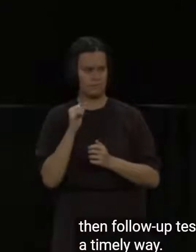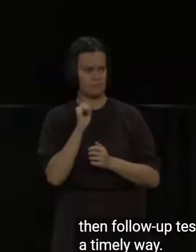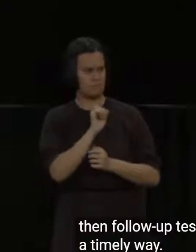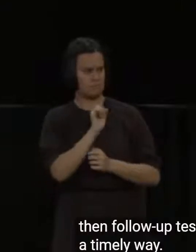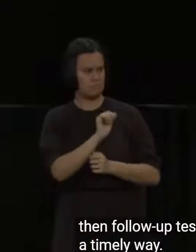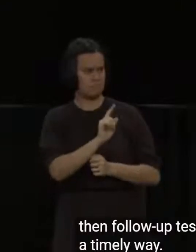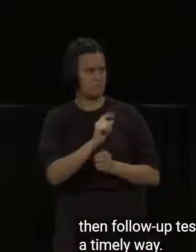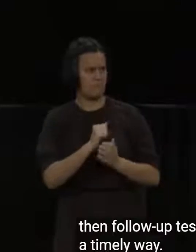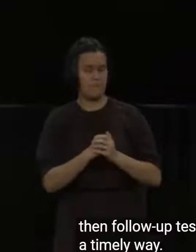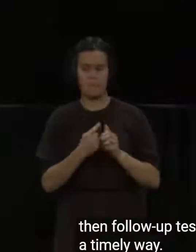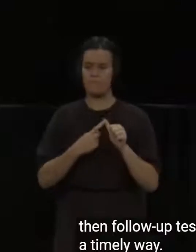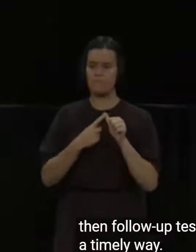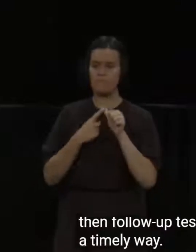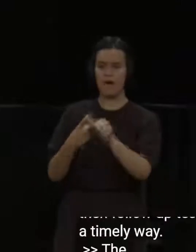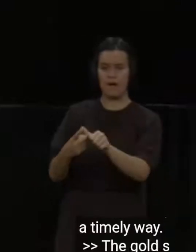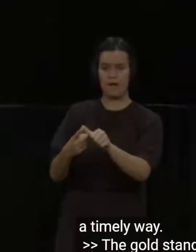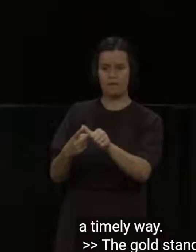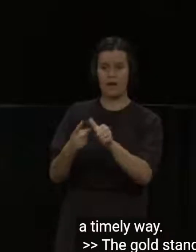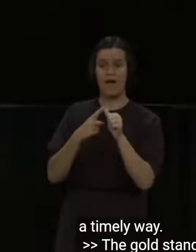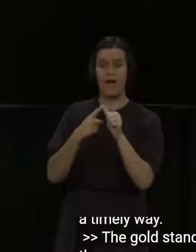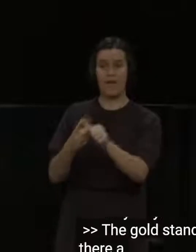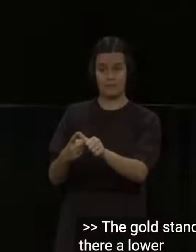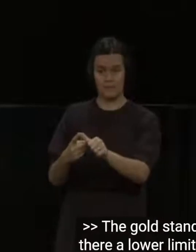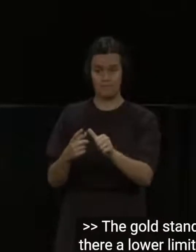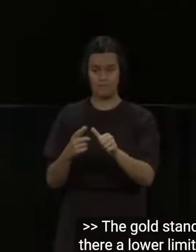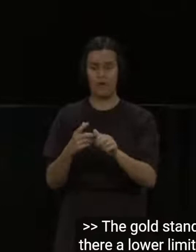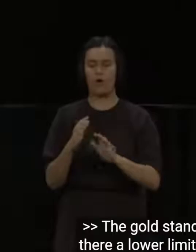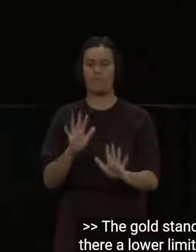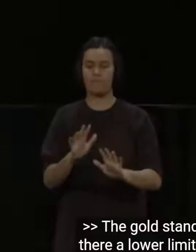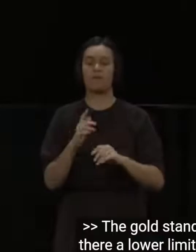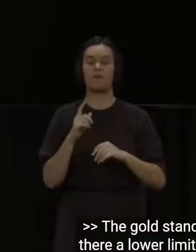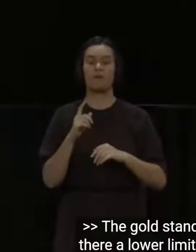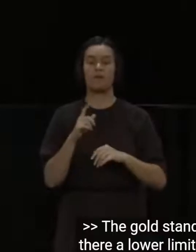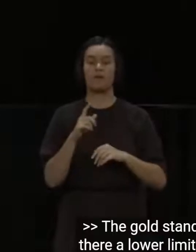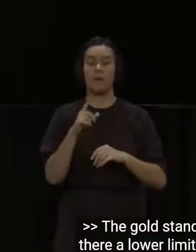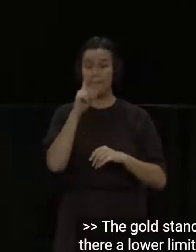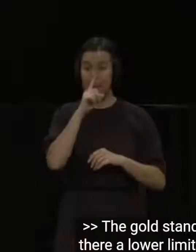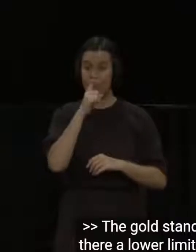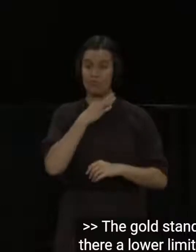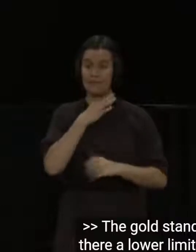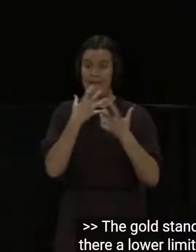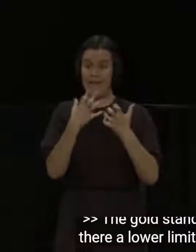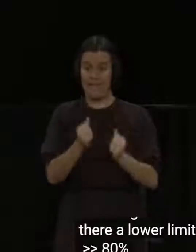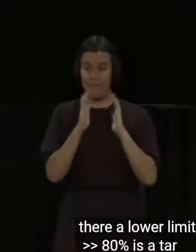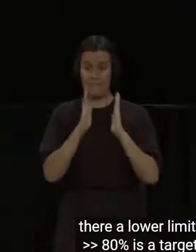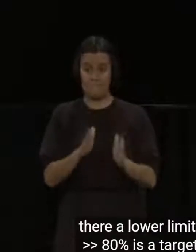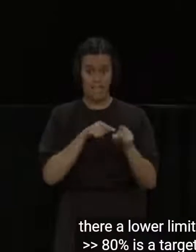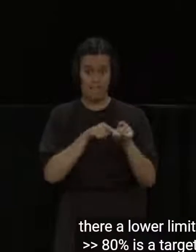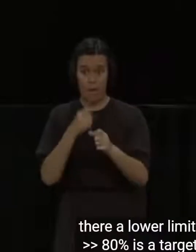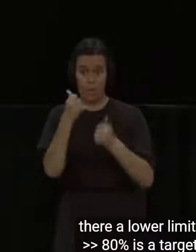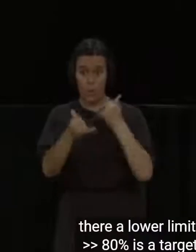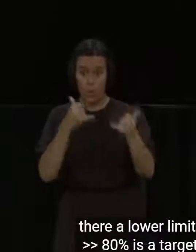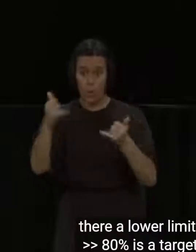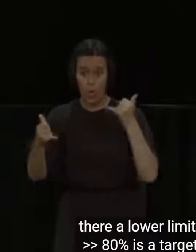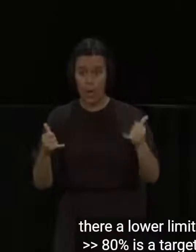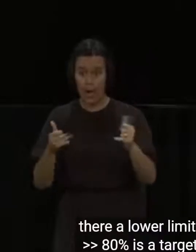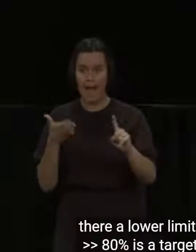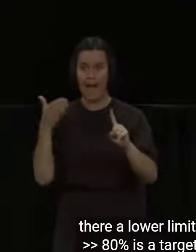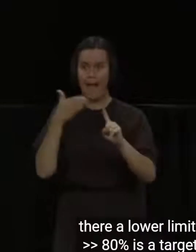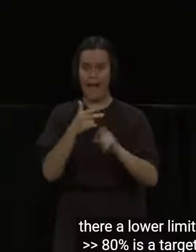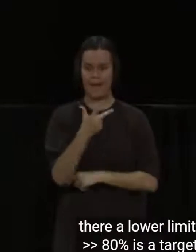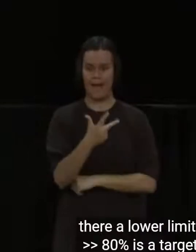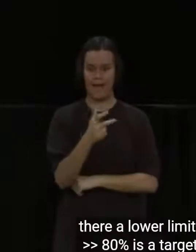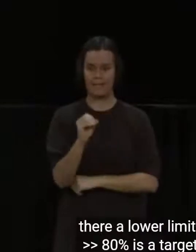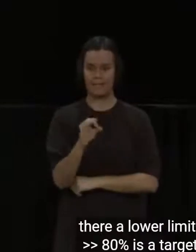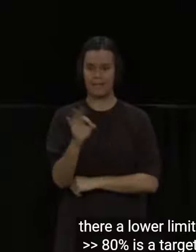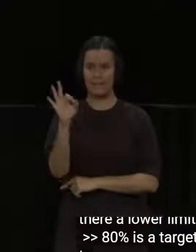aim 80% is the target, but we aim to get, of course, everybody within that first 24 hours, and